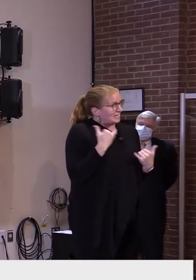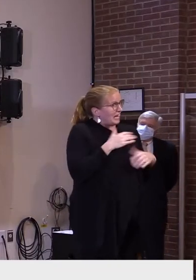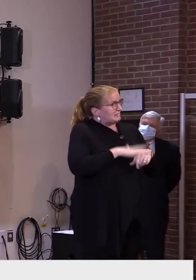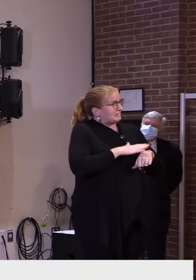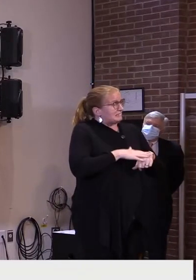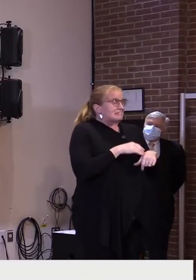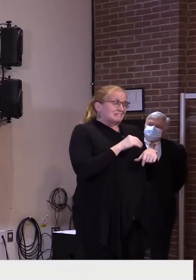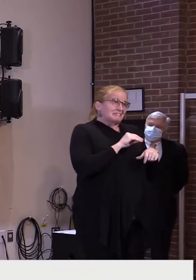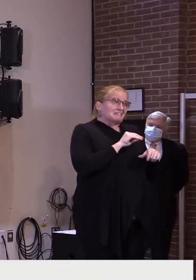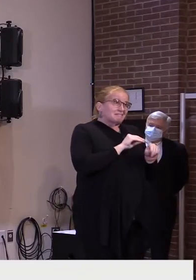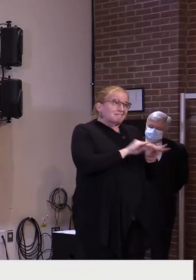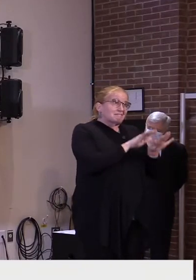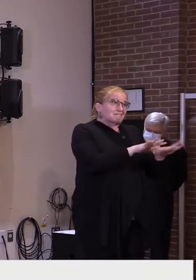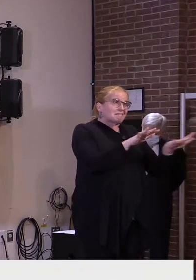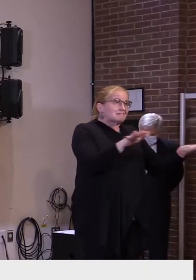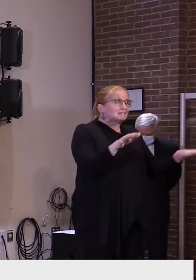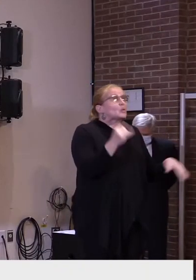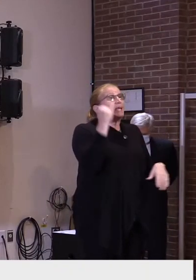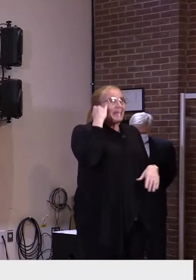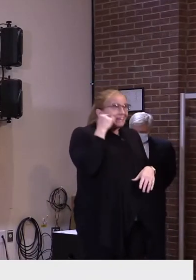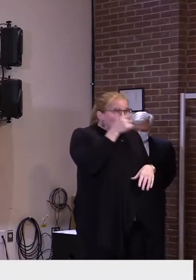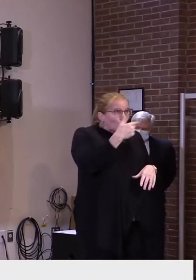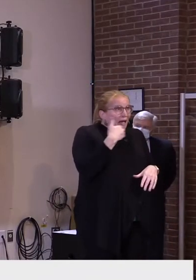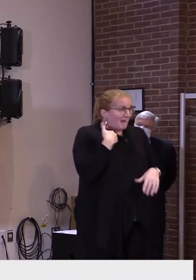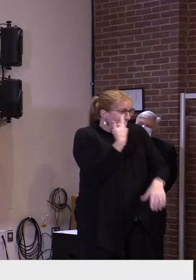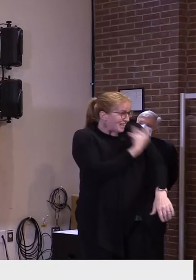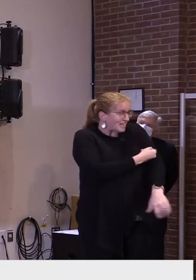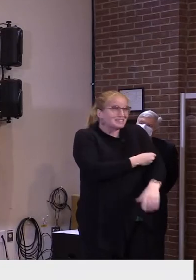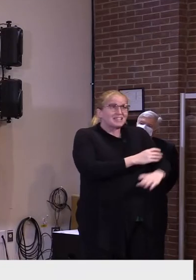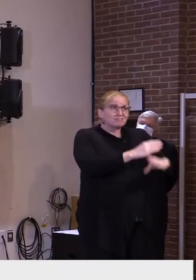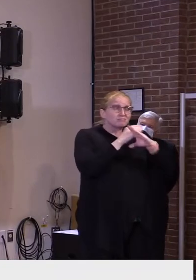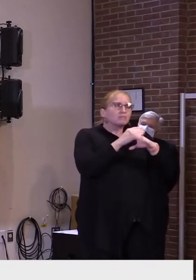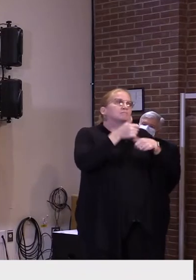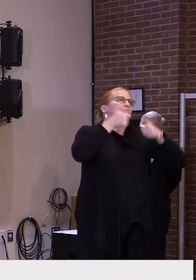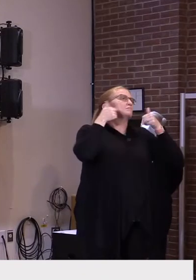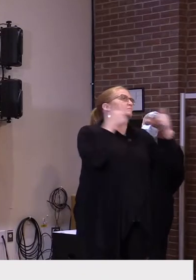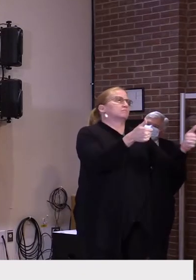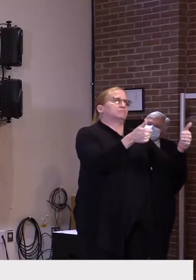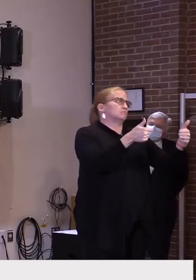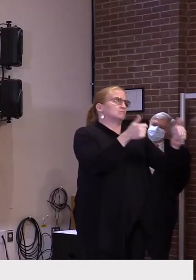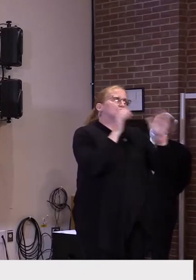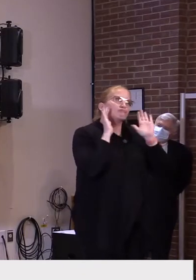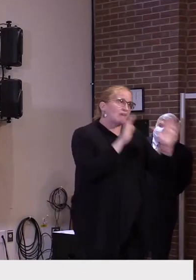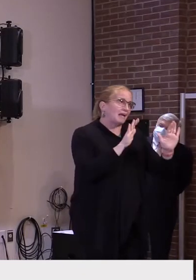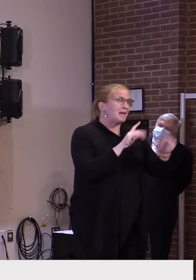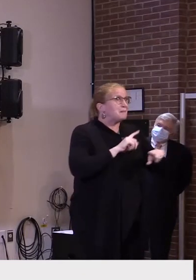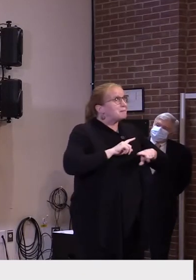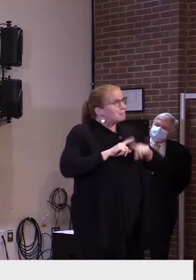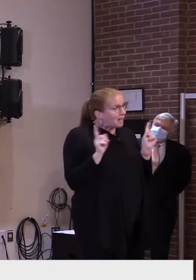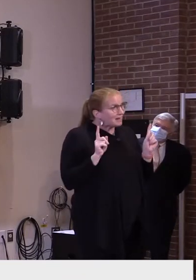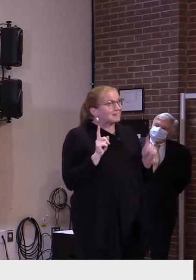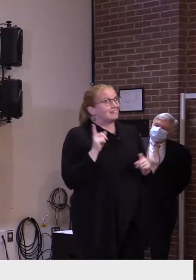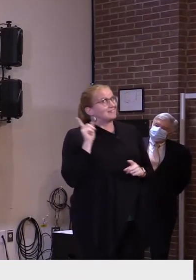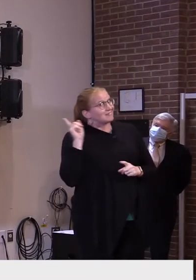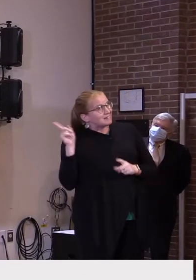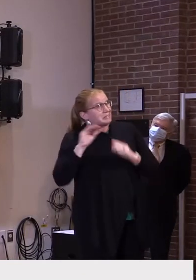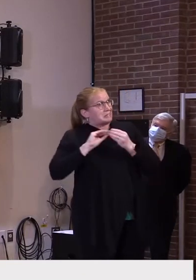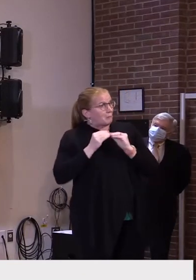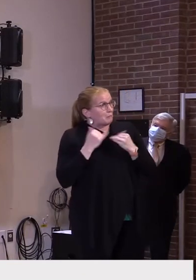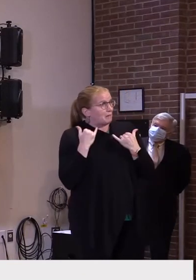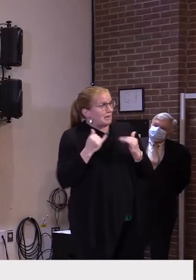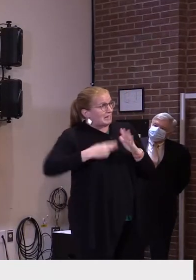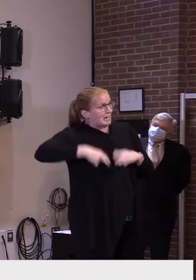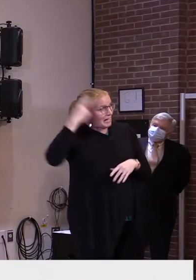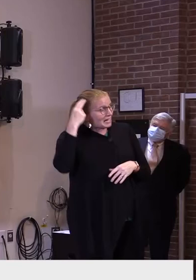the best layer of protection you can get. But with our current levels of transmission, we still need your help to keep